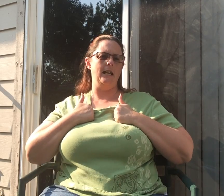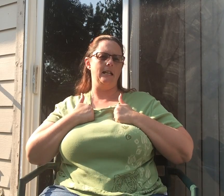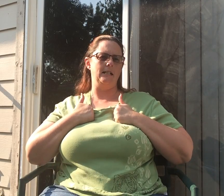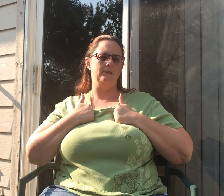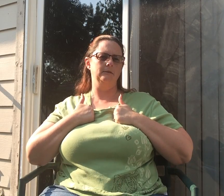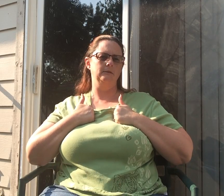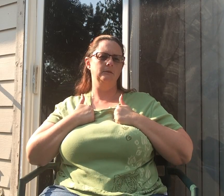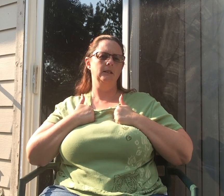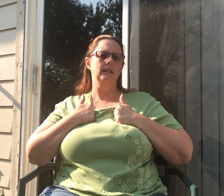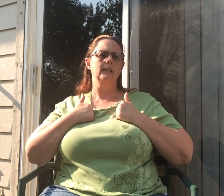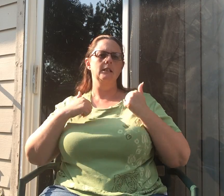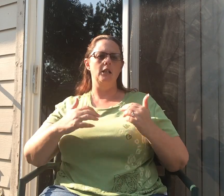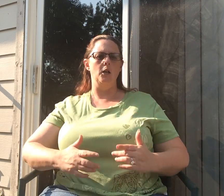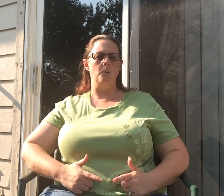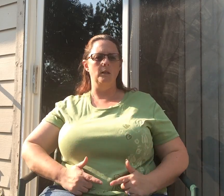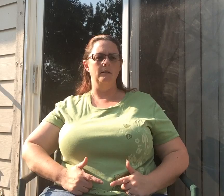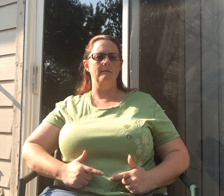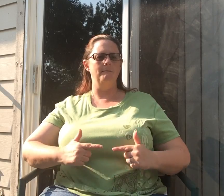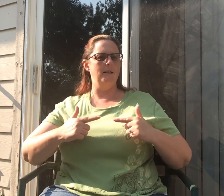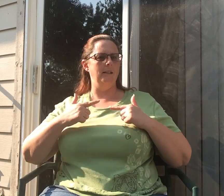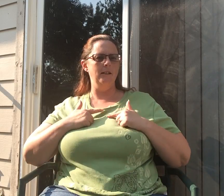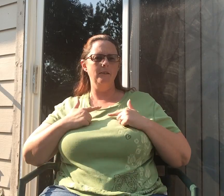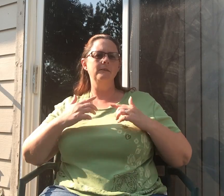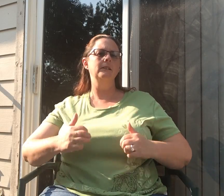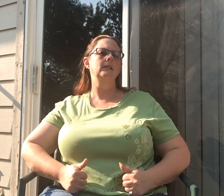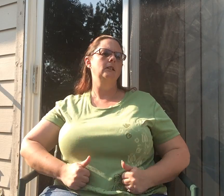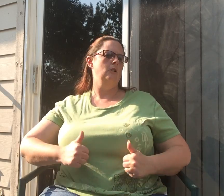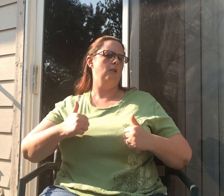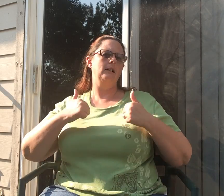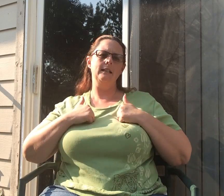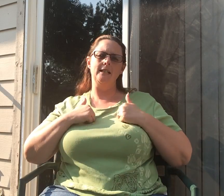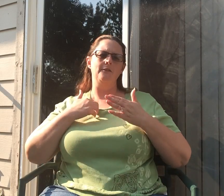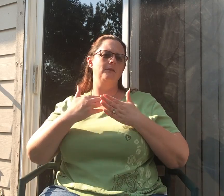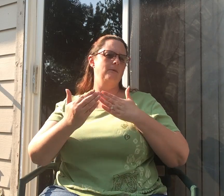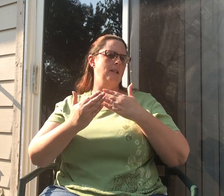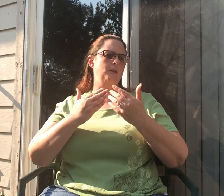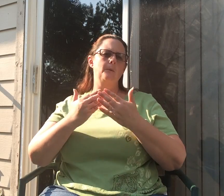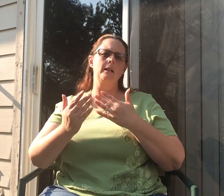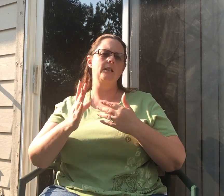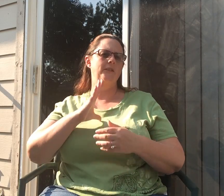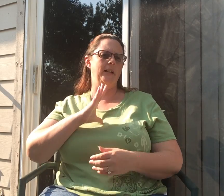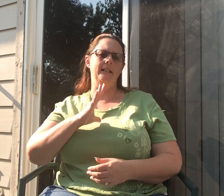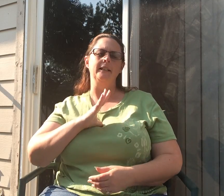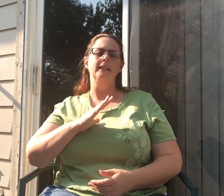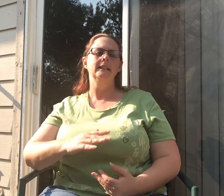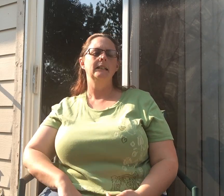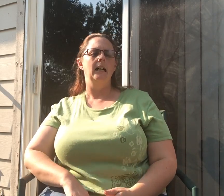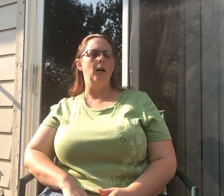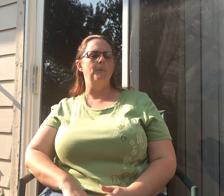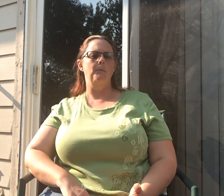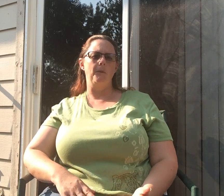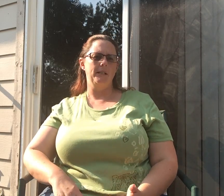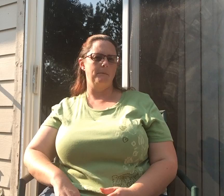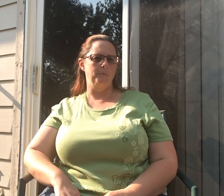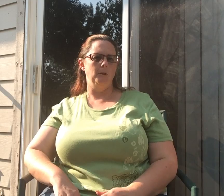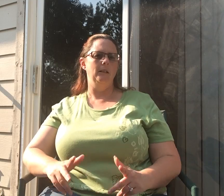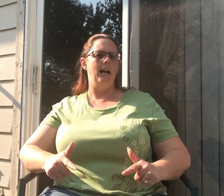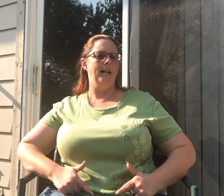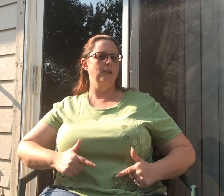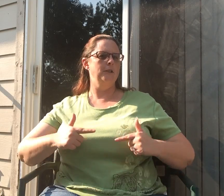A's. So live or live, either one is fine. They're both acceptable. I learned it with